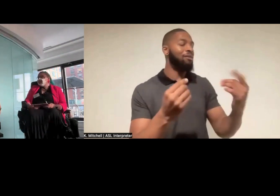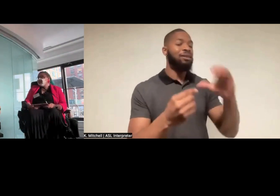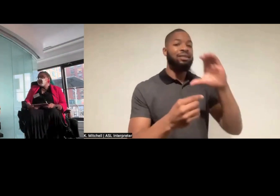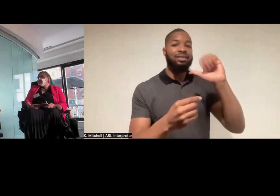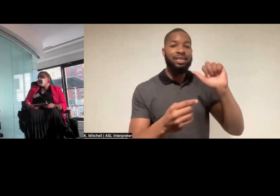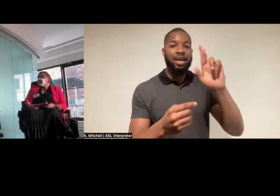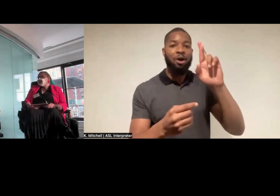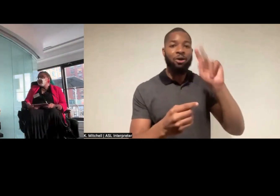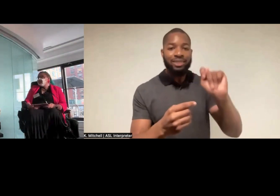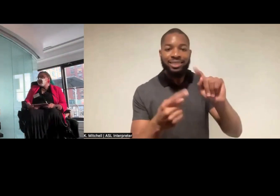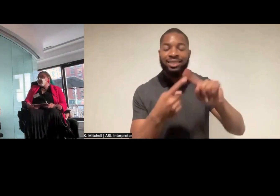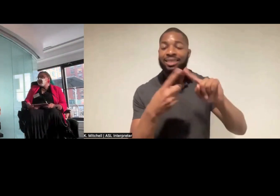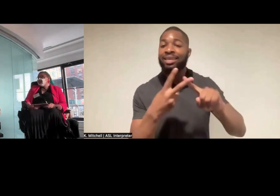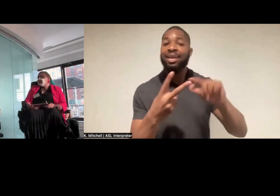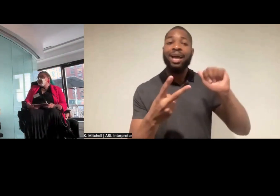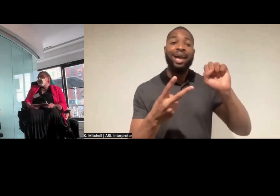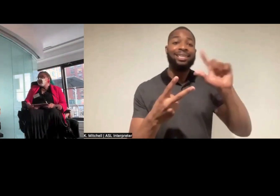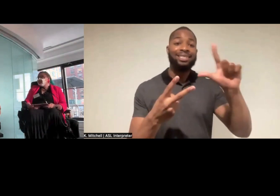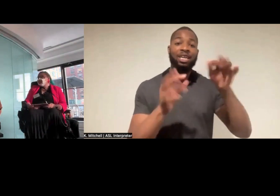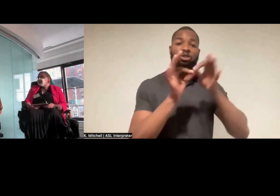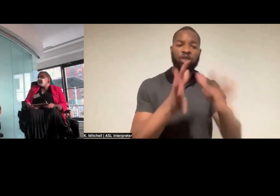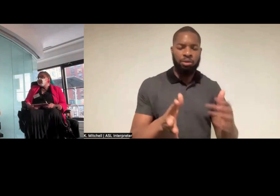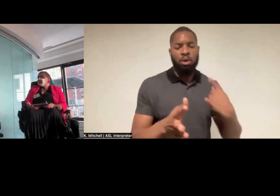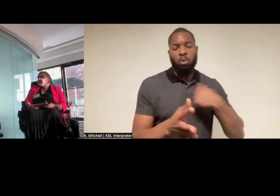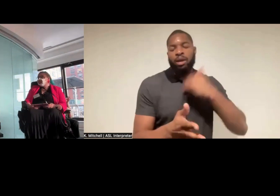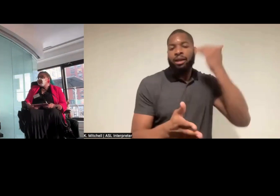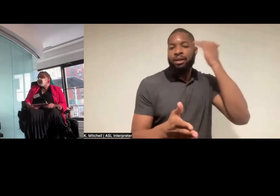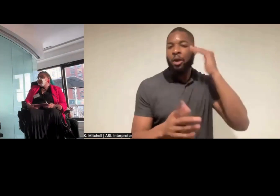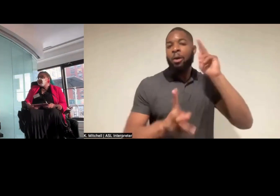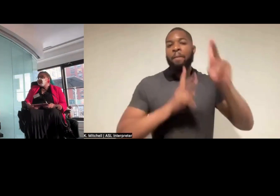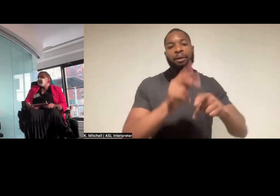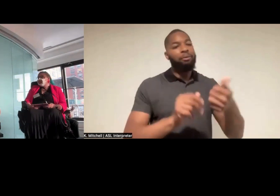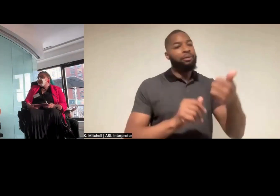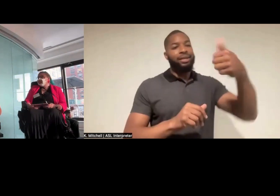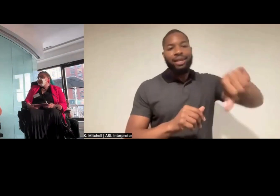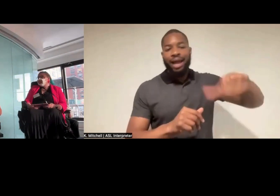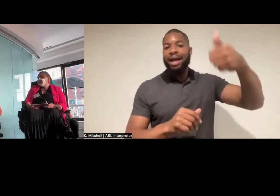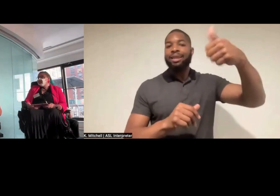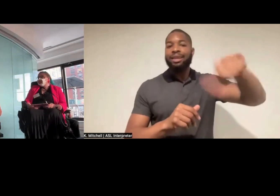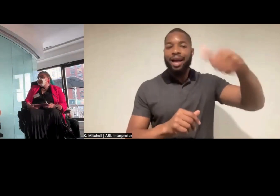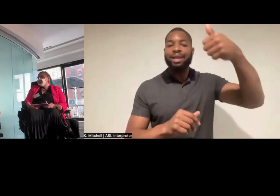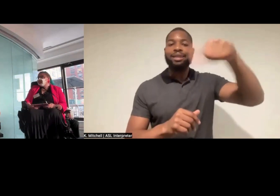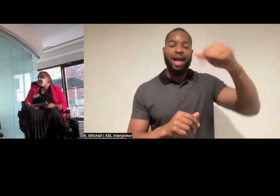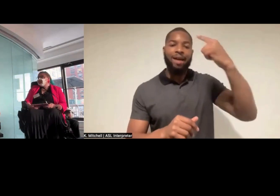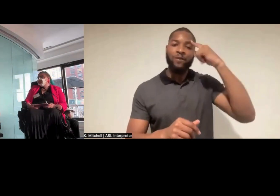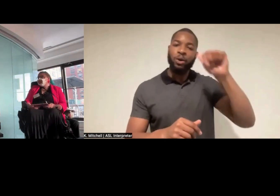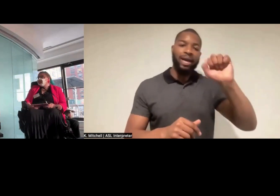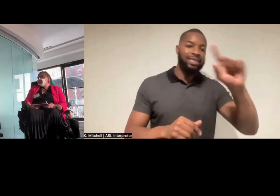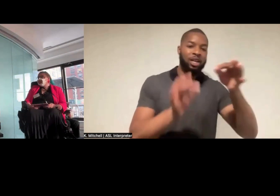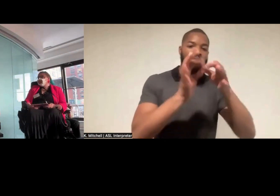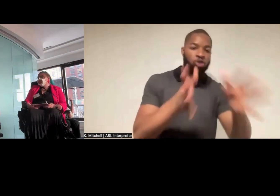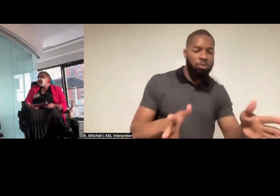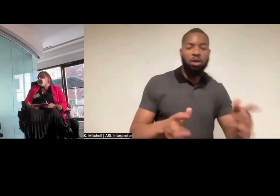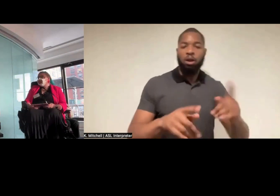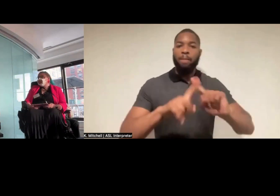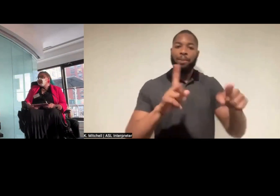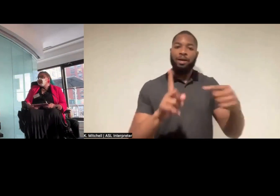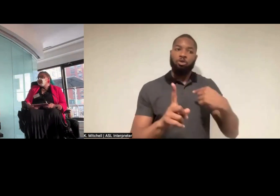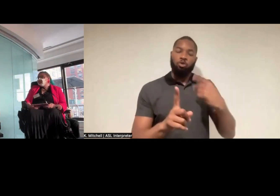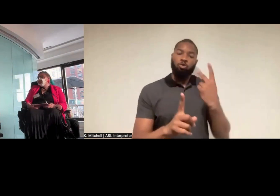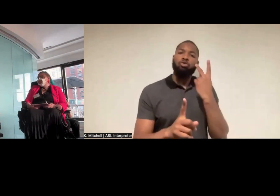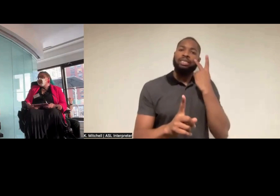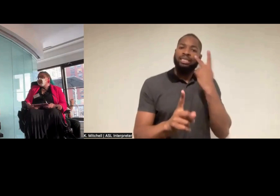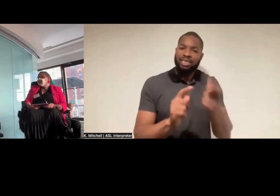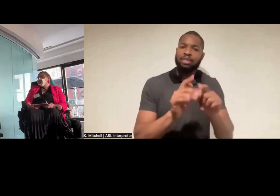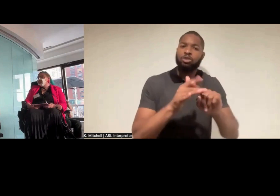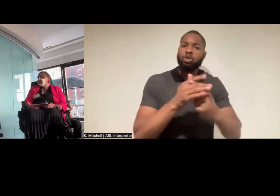being denied over and over again, but now that we have this COVID-19 pandemic, and we see even on this very screen, virtual